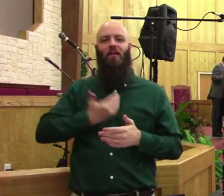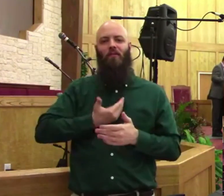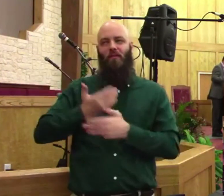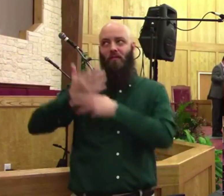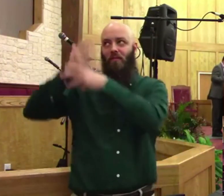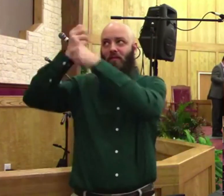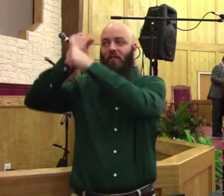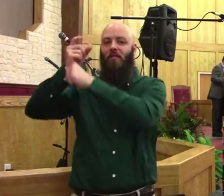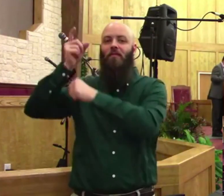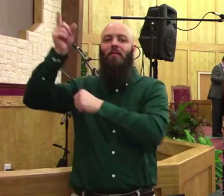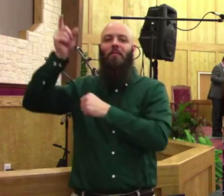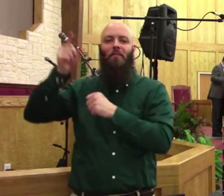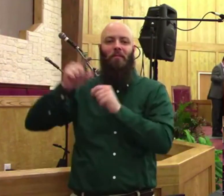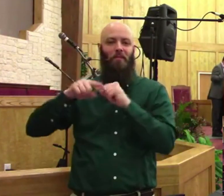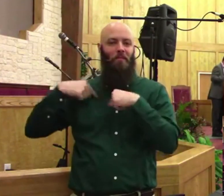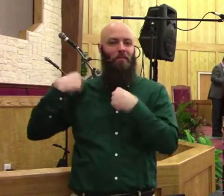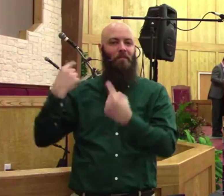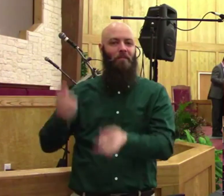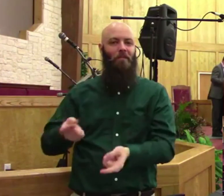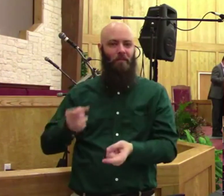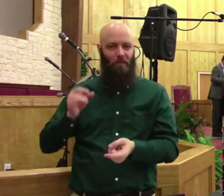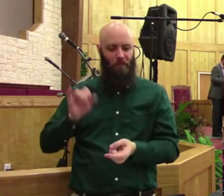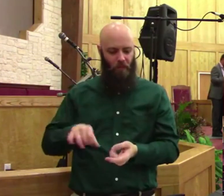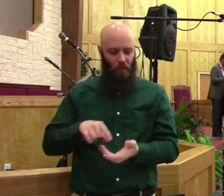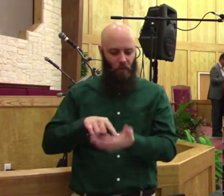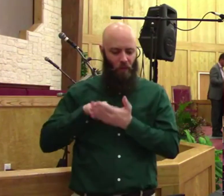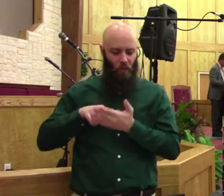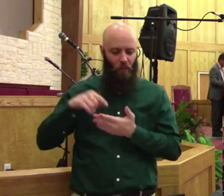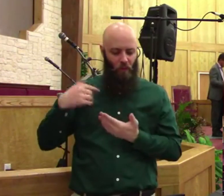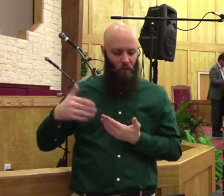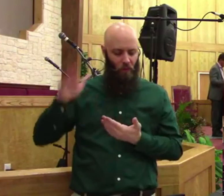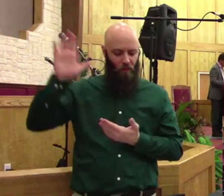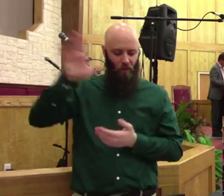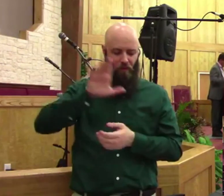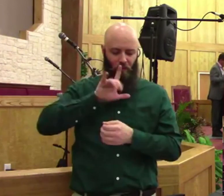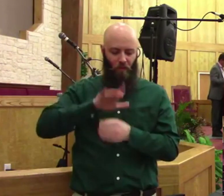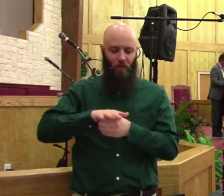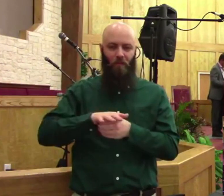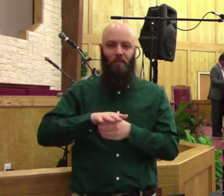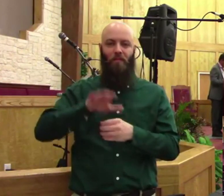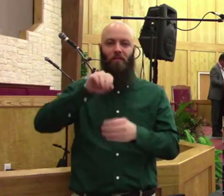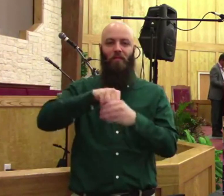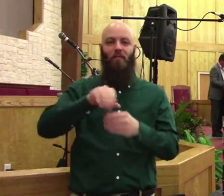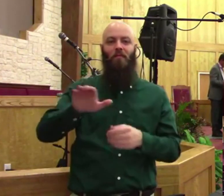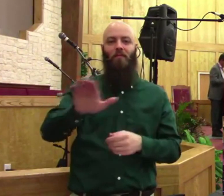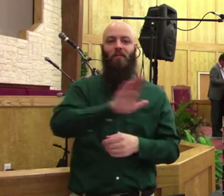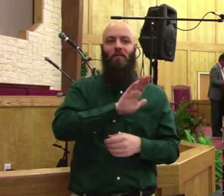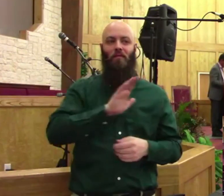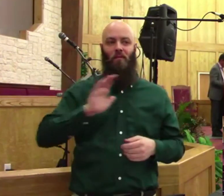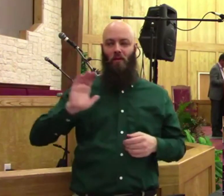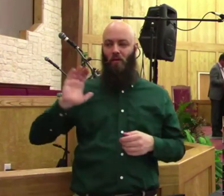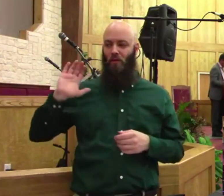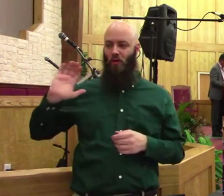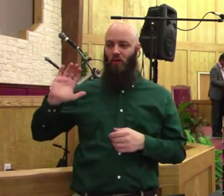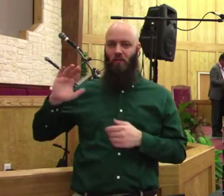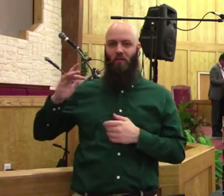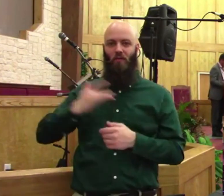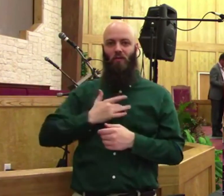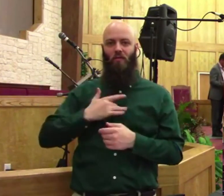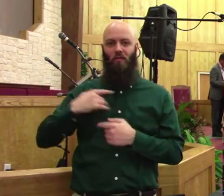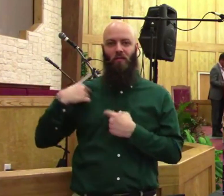power of his promise in the hearts of a holy city built